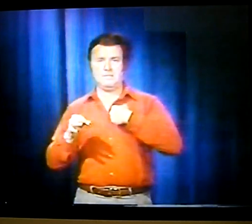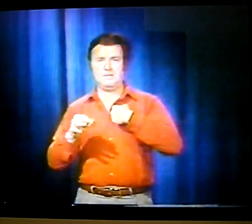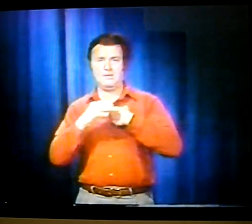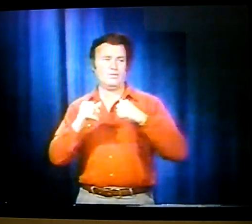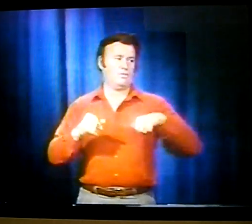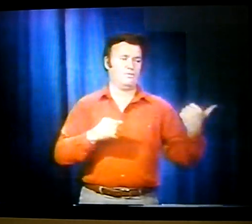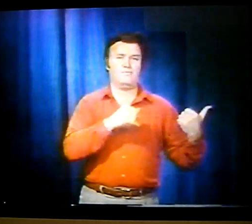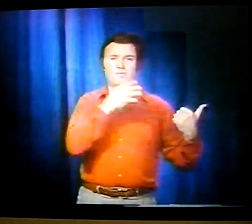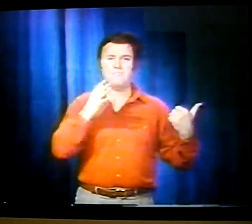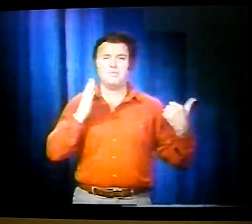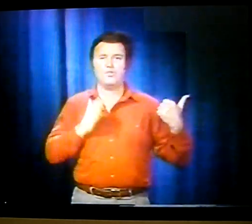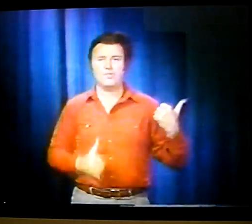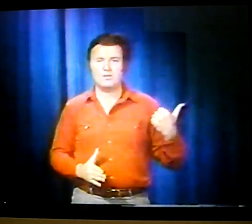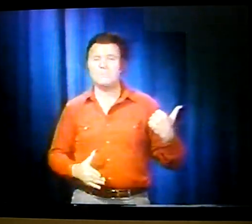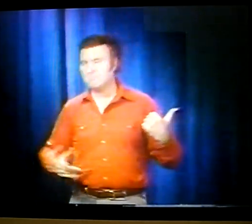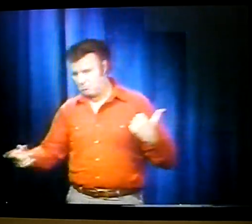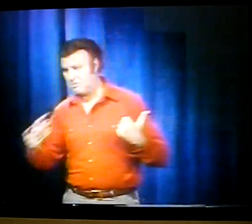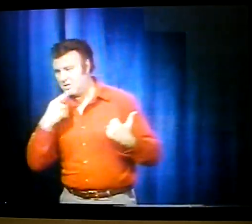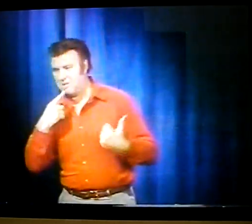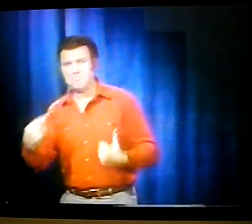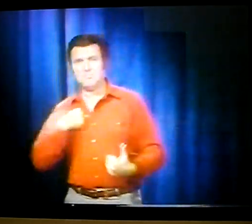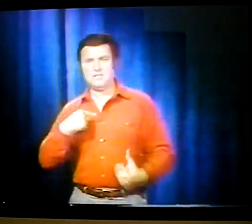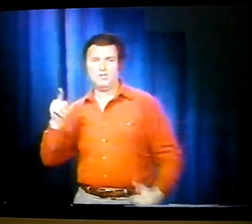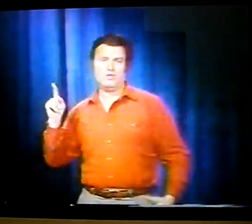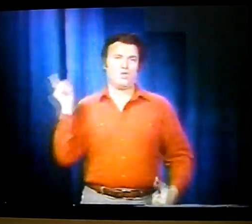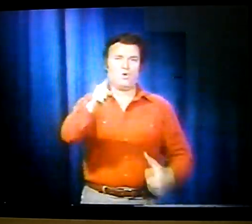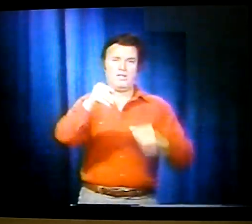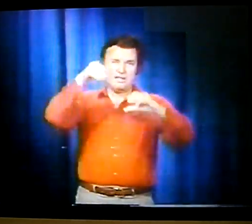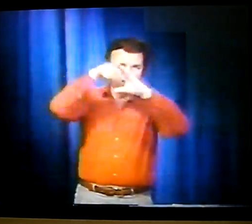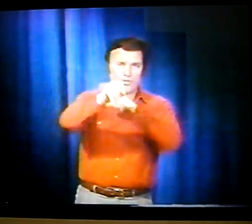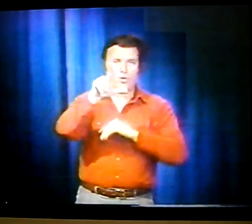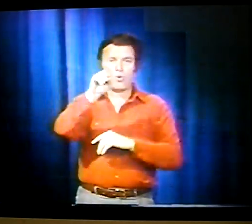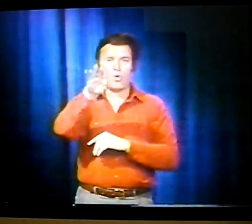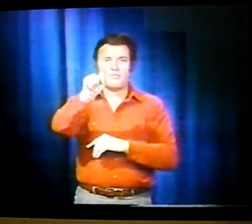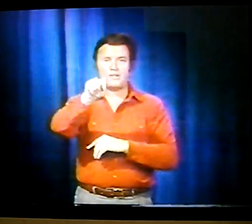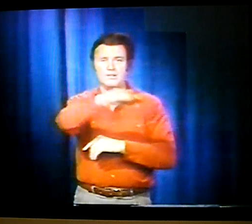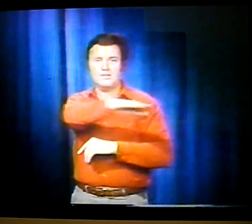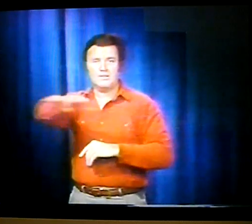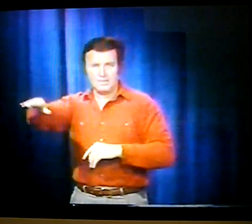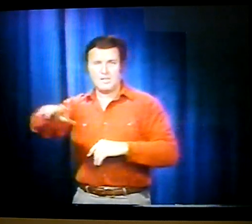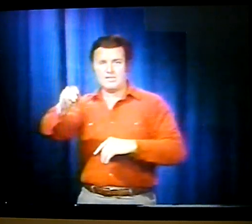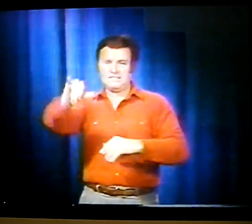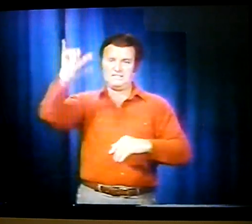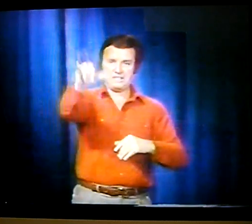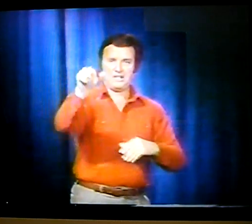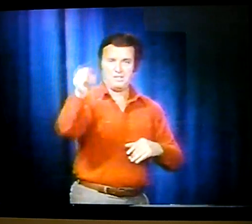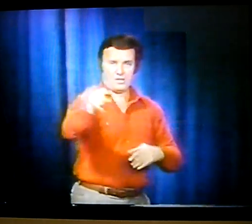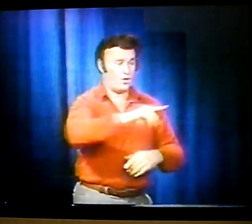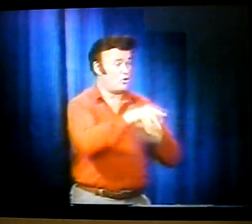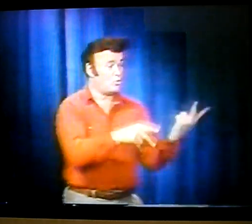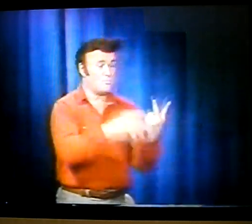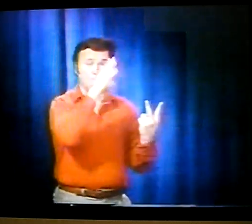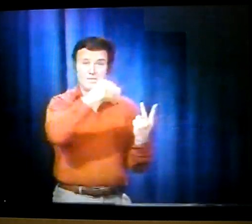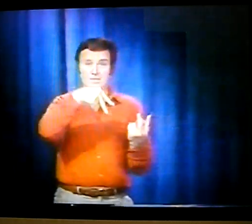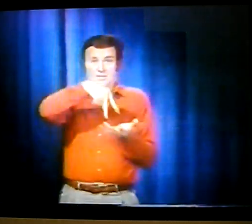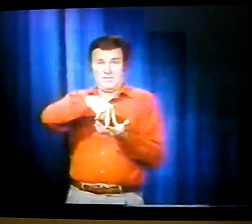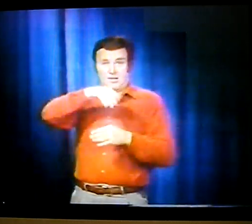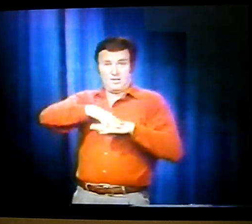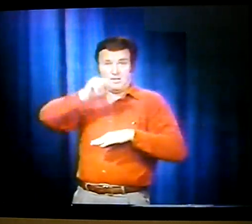We arrived at the barn. The foreman instructed me and another personnel to go onto the loft. The two of